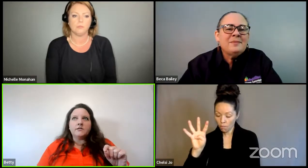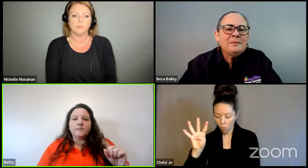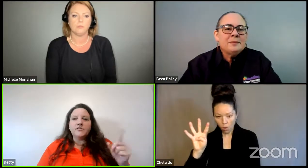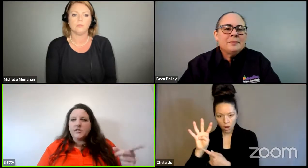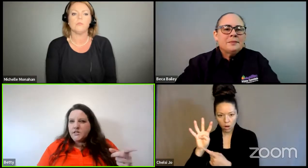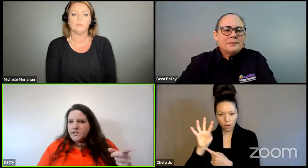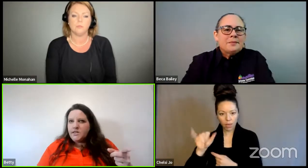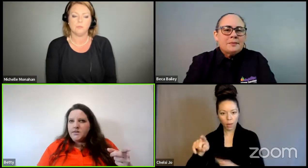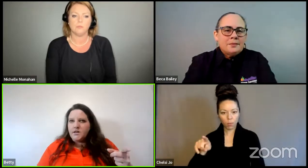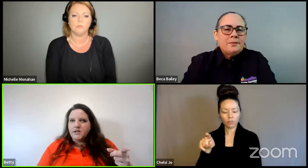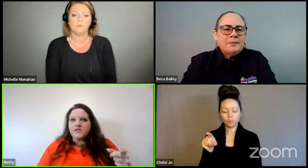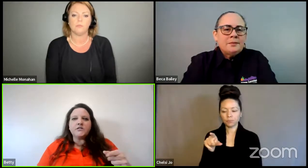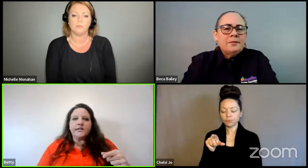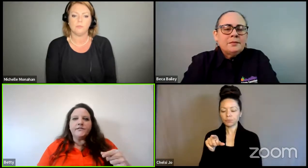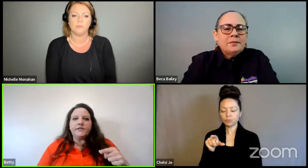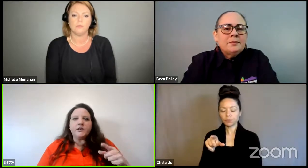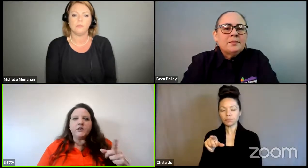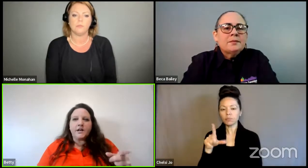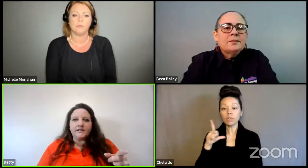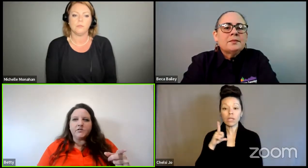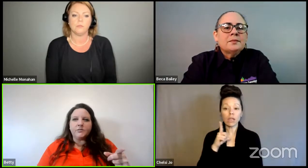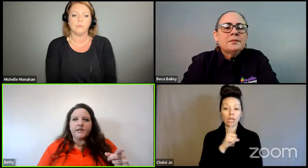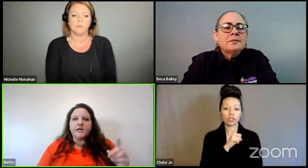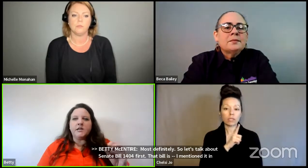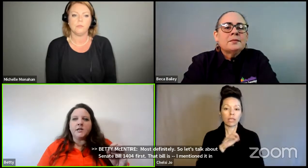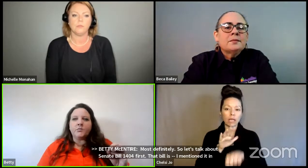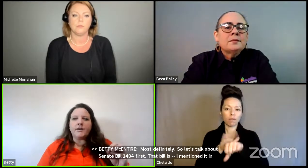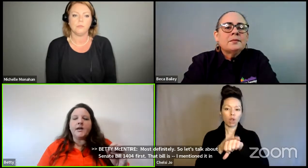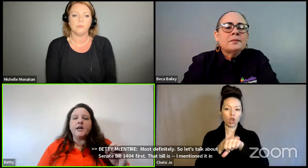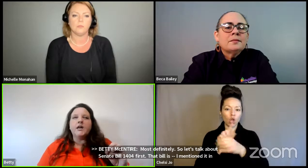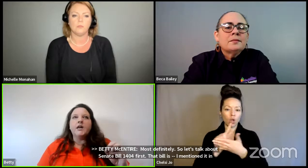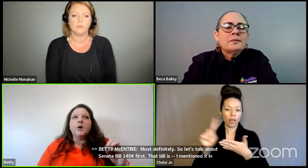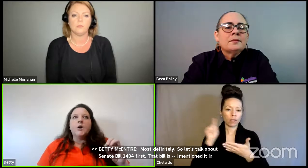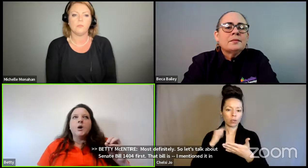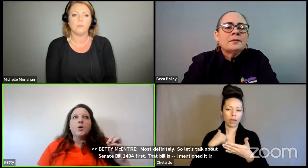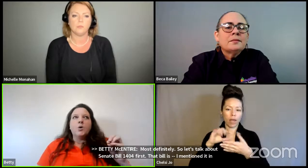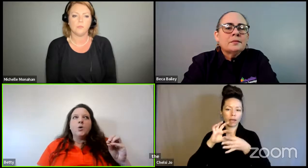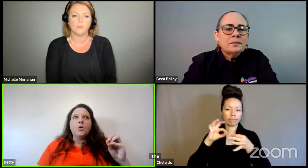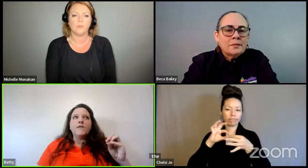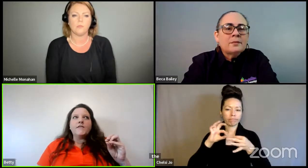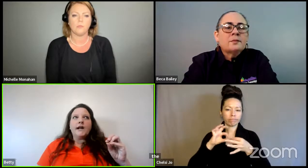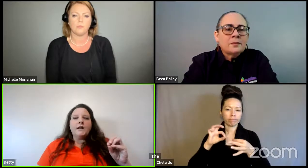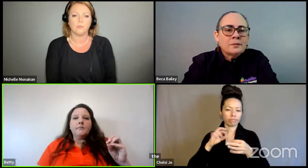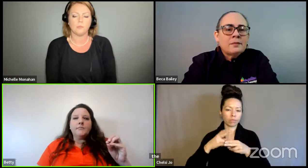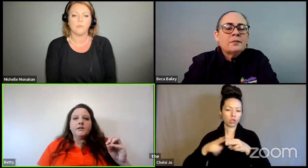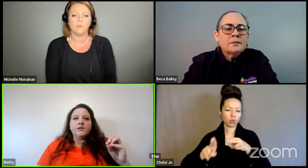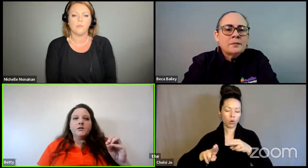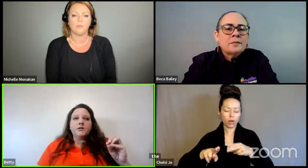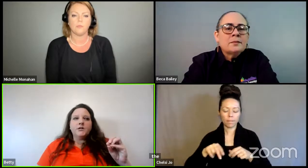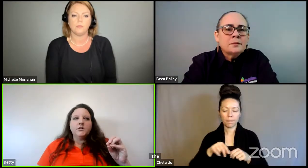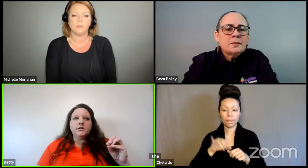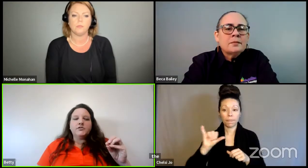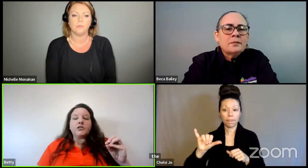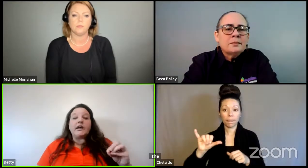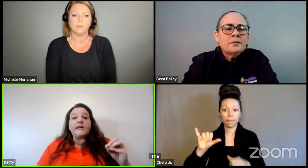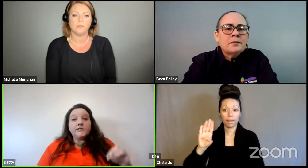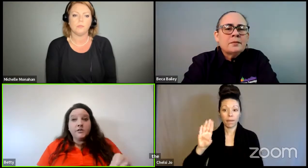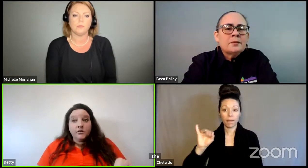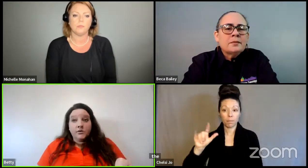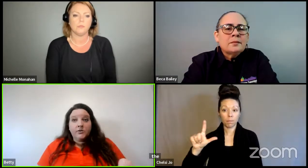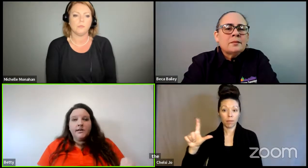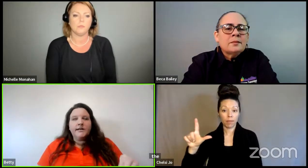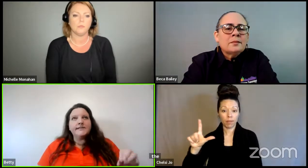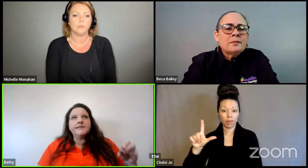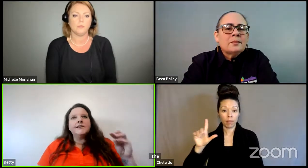is, I mentioned it in the legislative alert last week a little bit. What that bill is trying